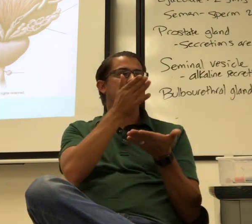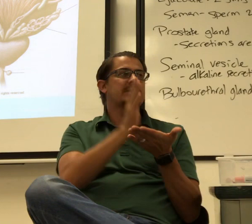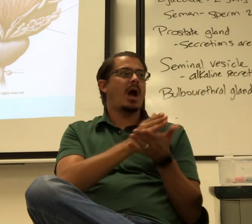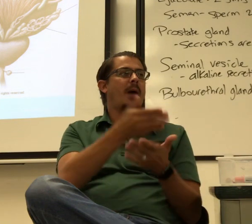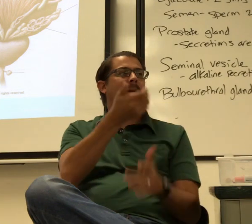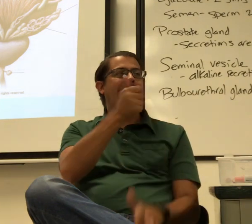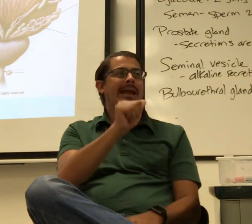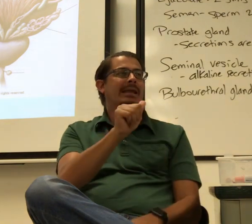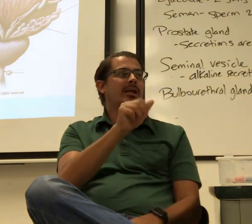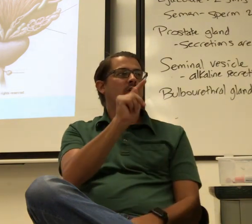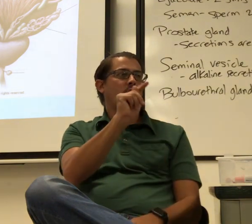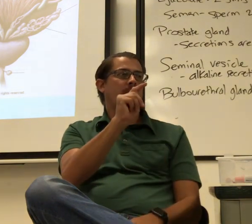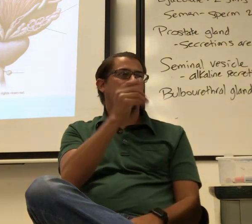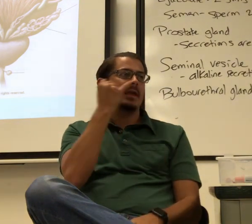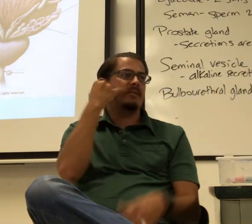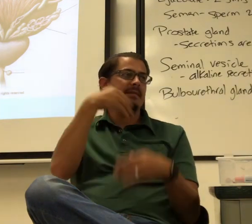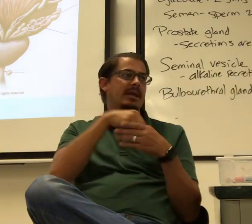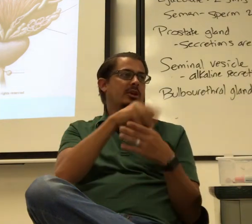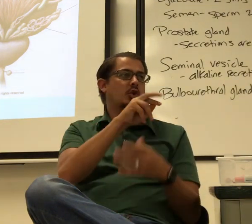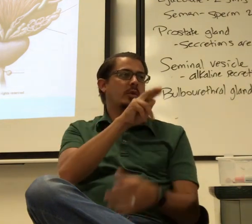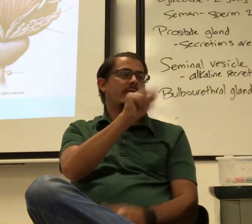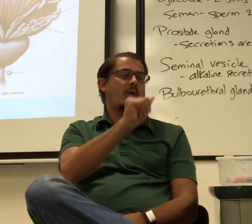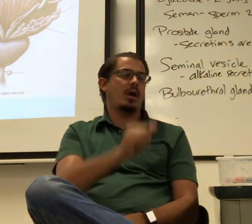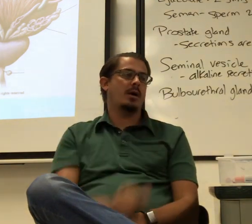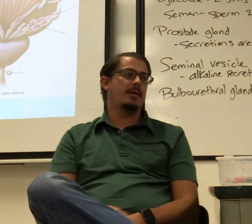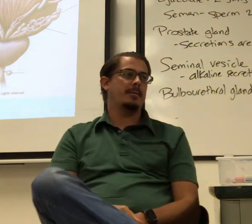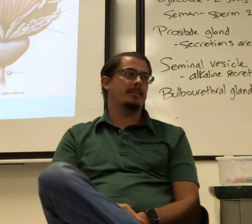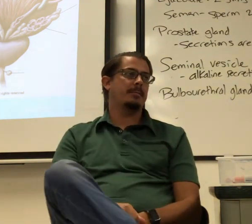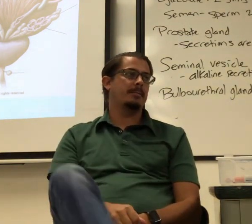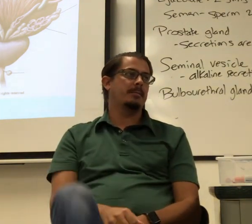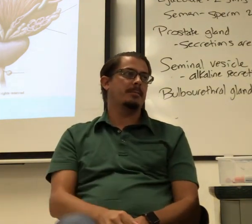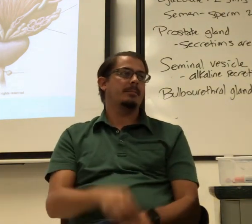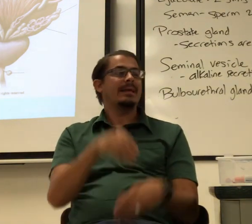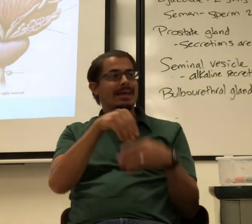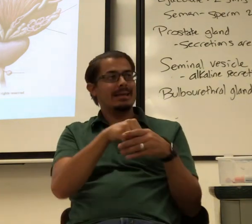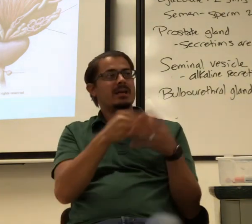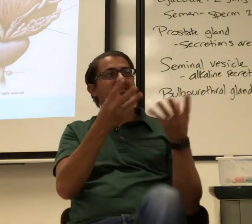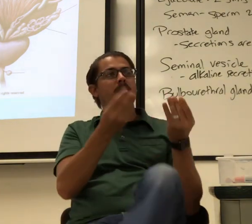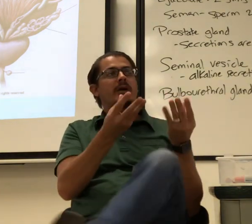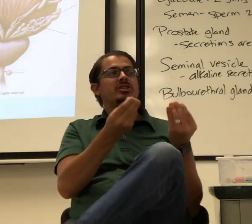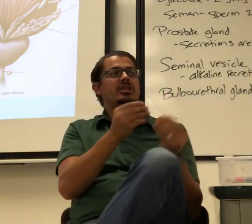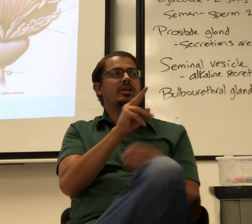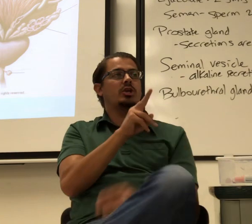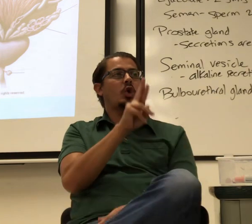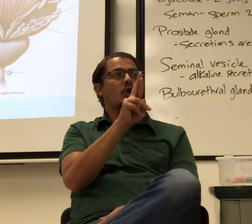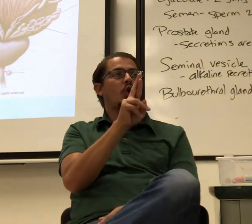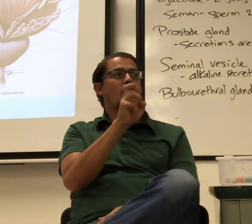trace urine in urethra, in spongy urethra.